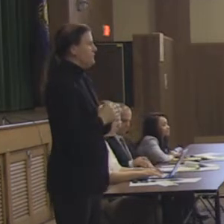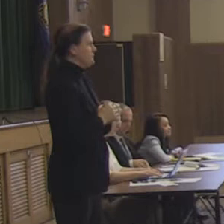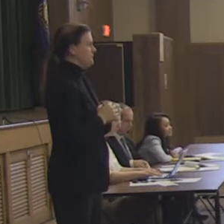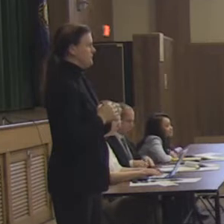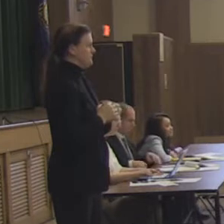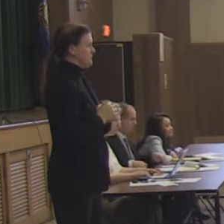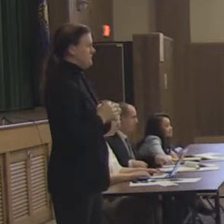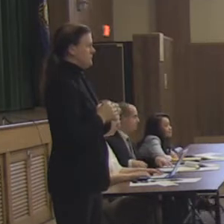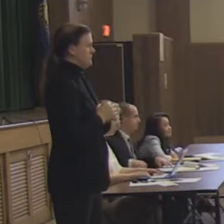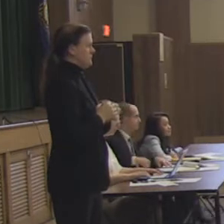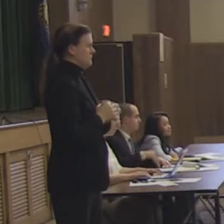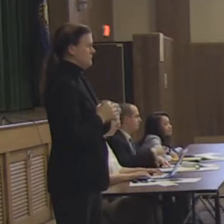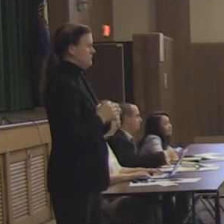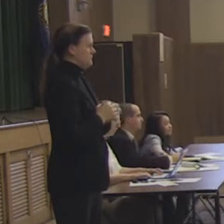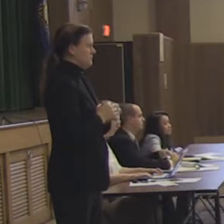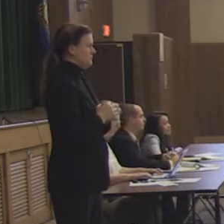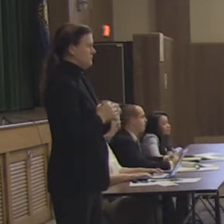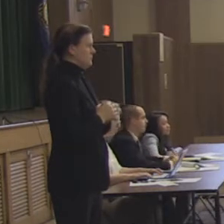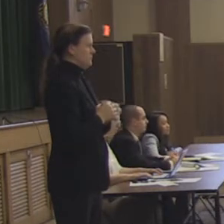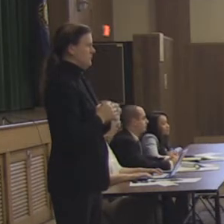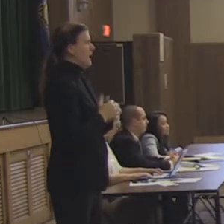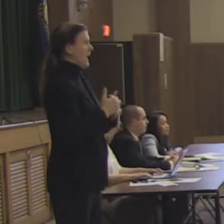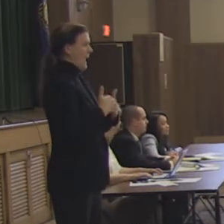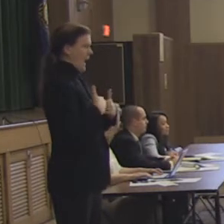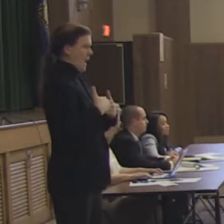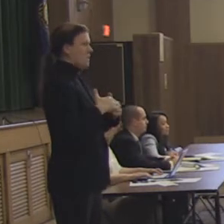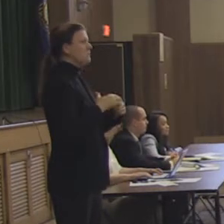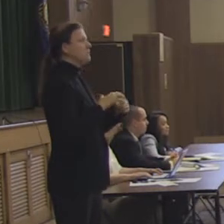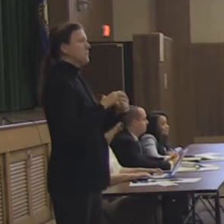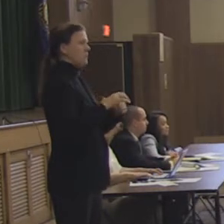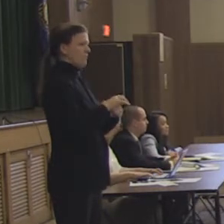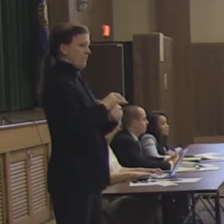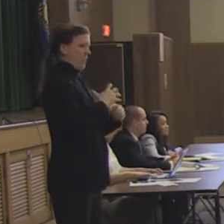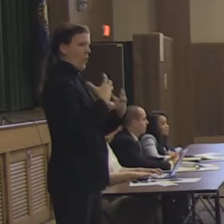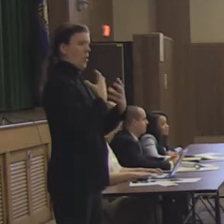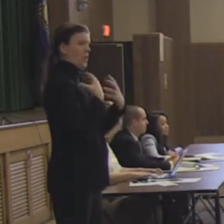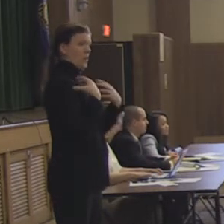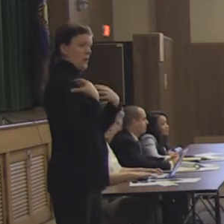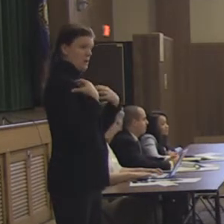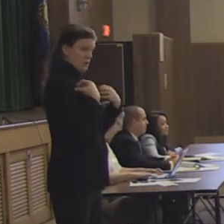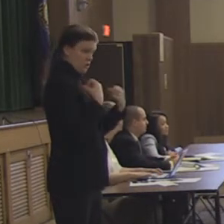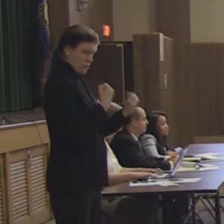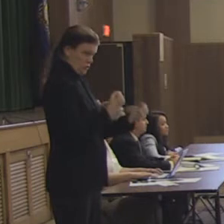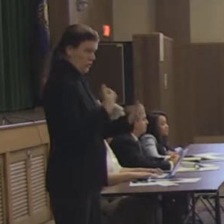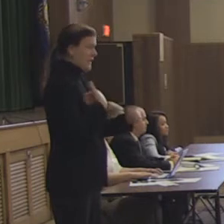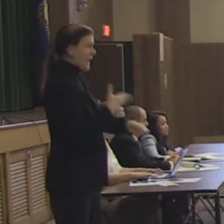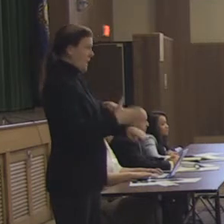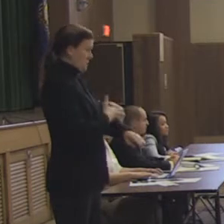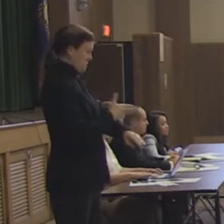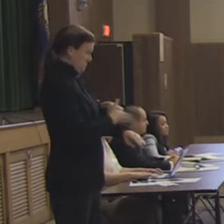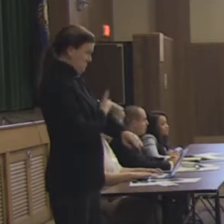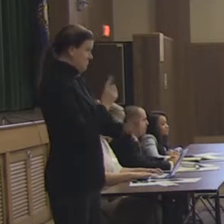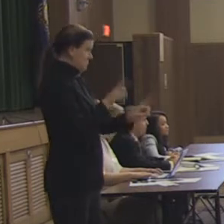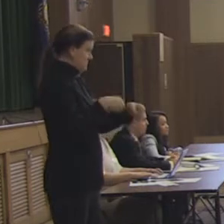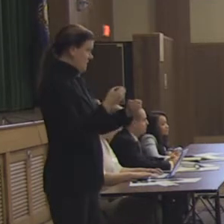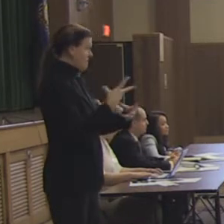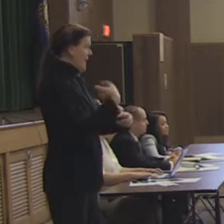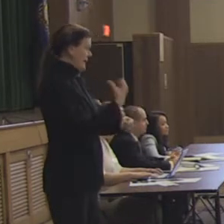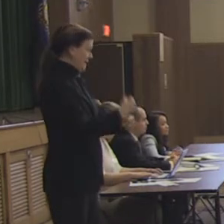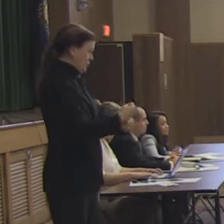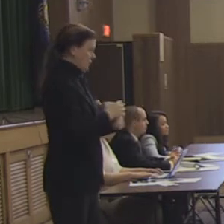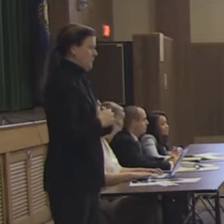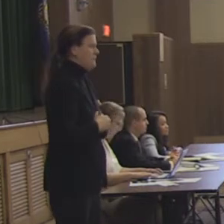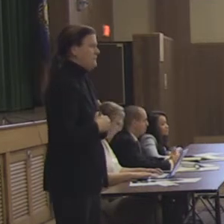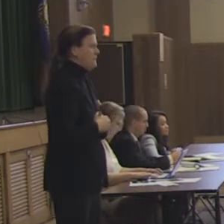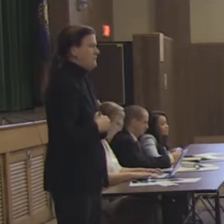at a state of full cured and and rehabilitated throughout these years. I'm just going to tell a